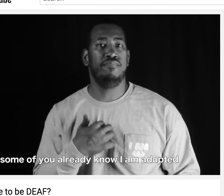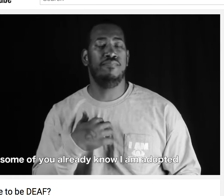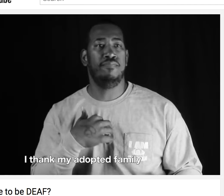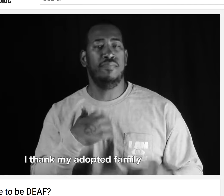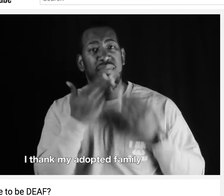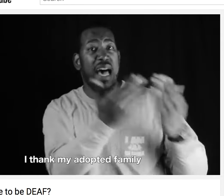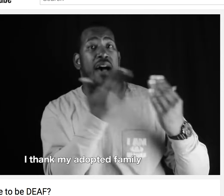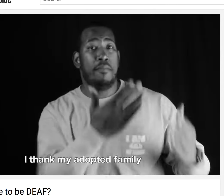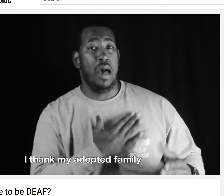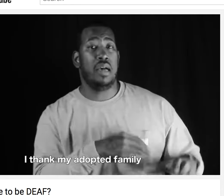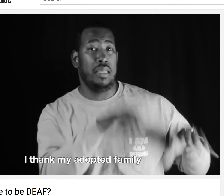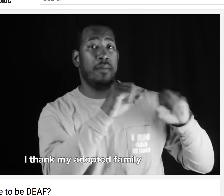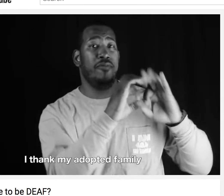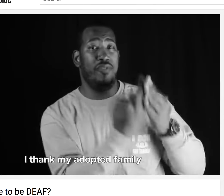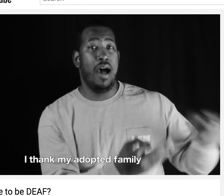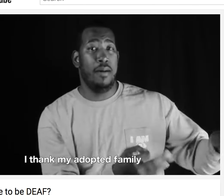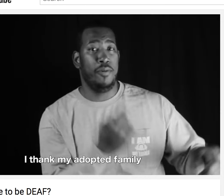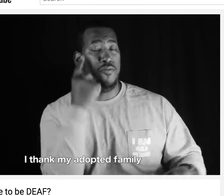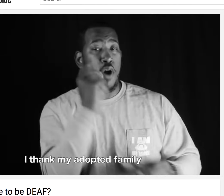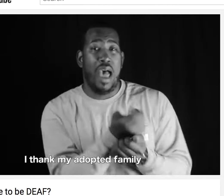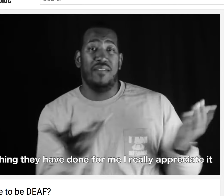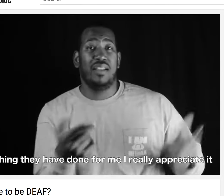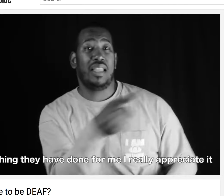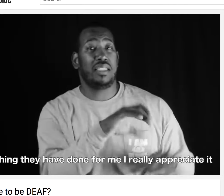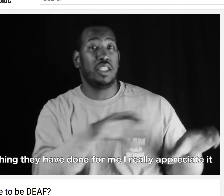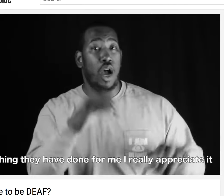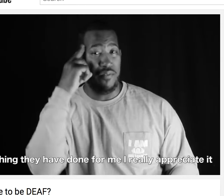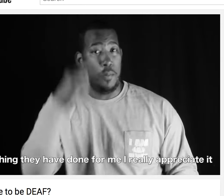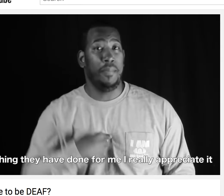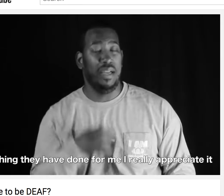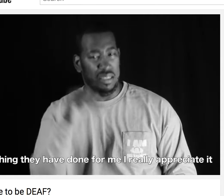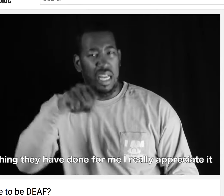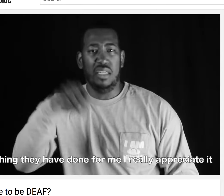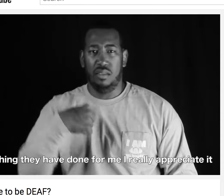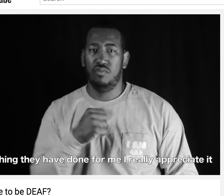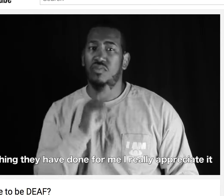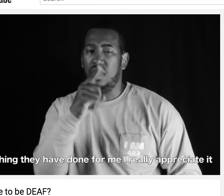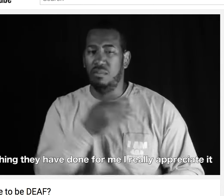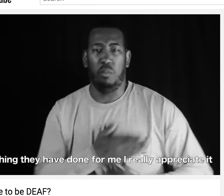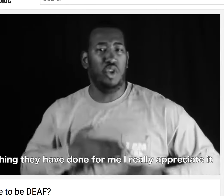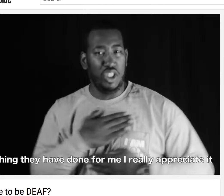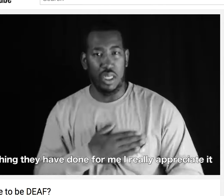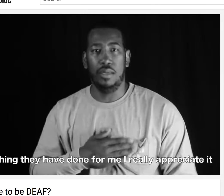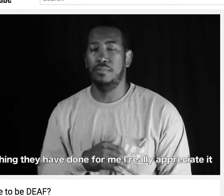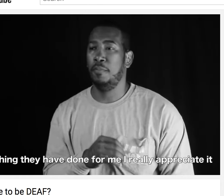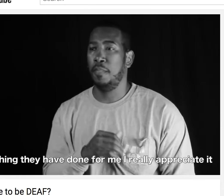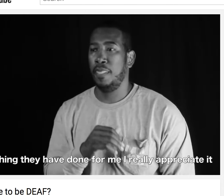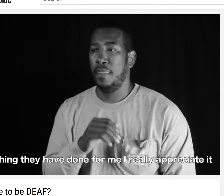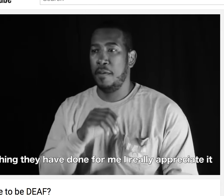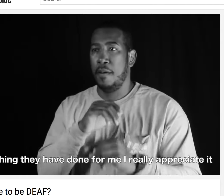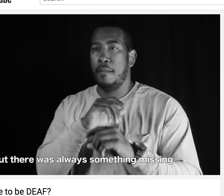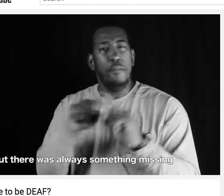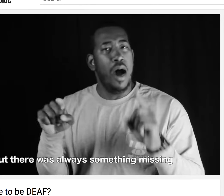Some of you already may know this stuff. And I have adopted family. And I've enjoyed that.